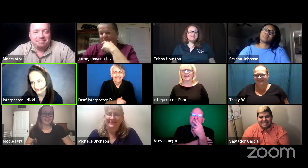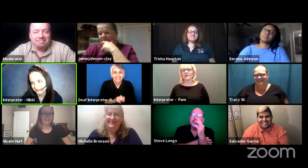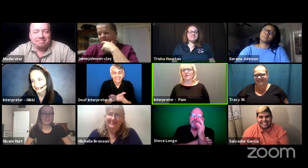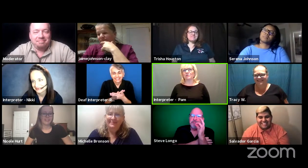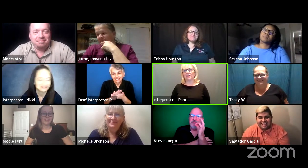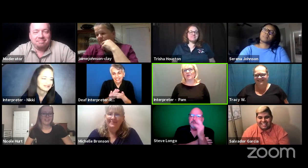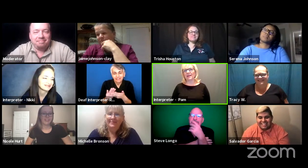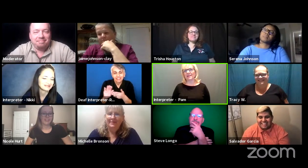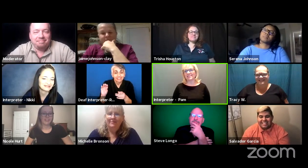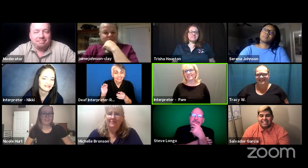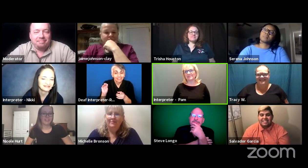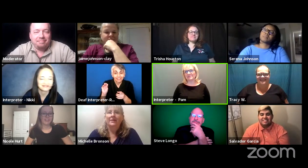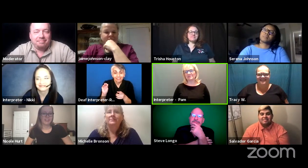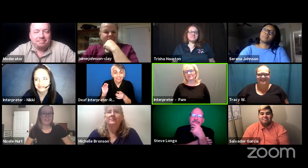Thank you. Very nice.